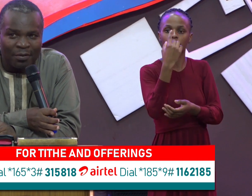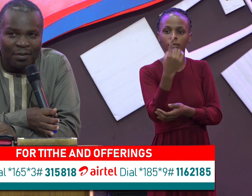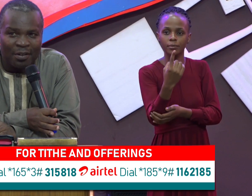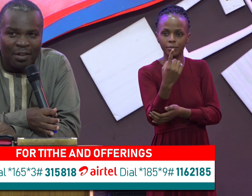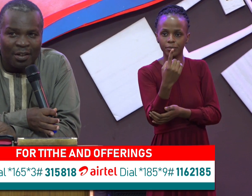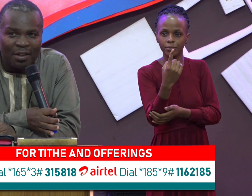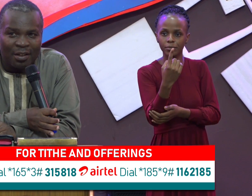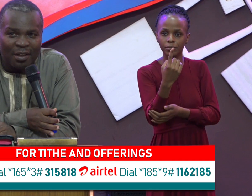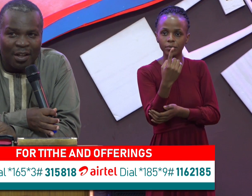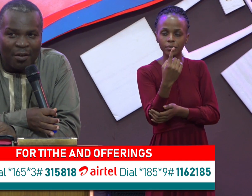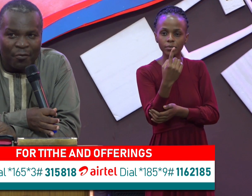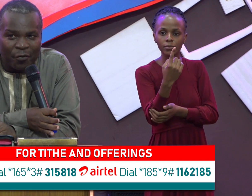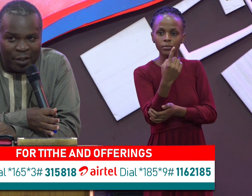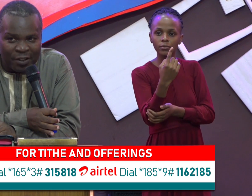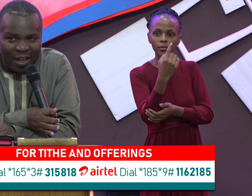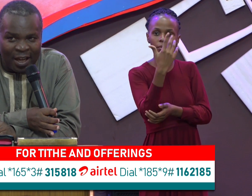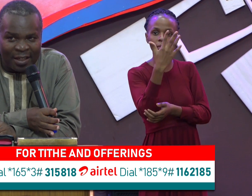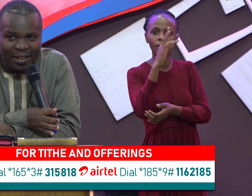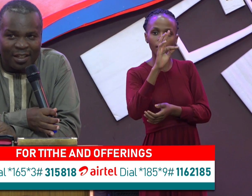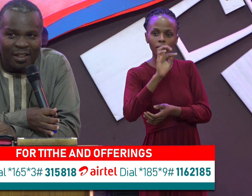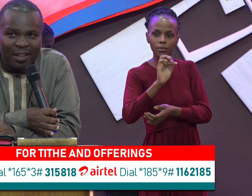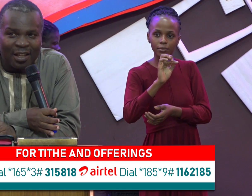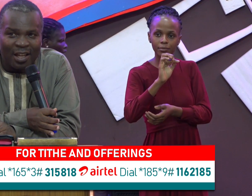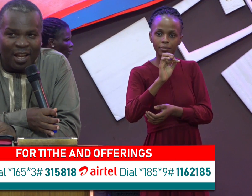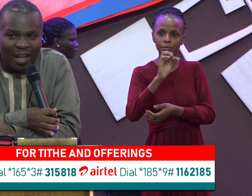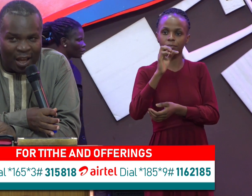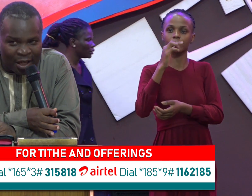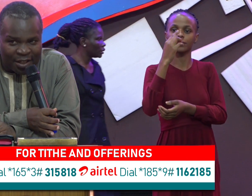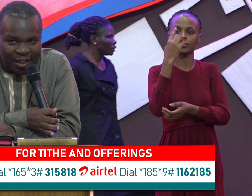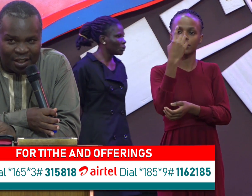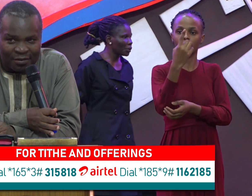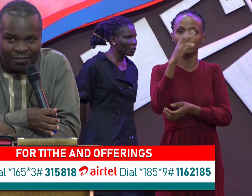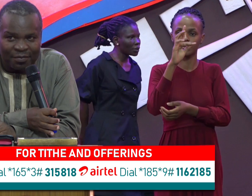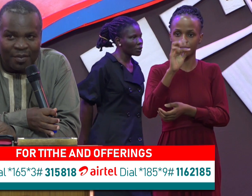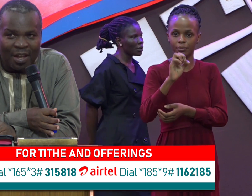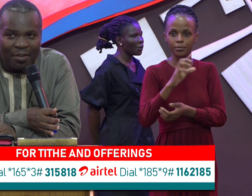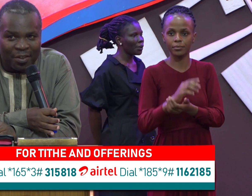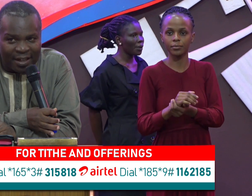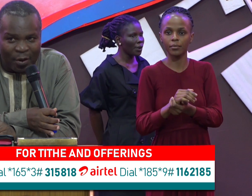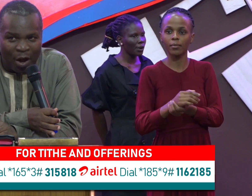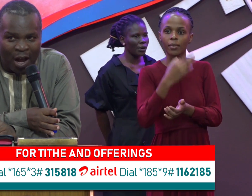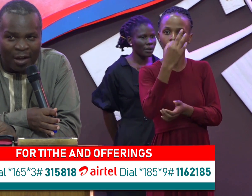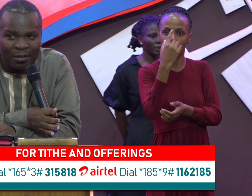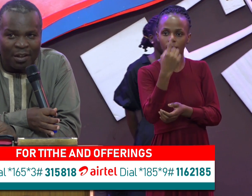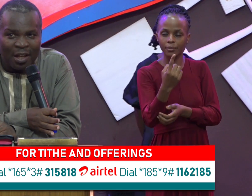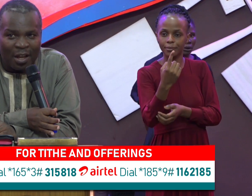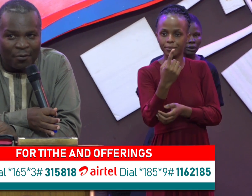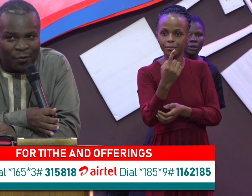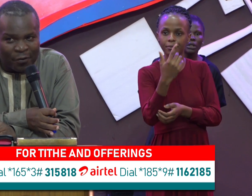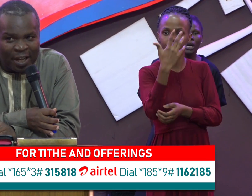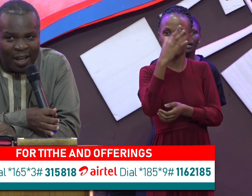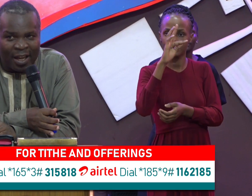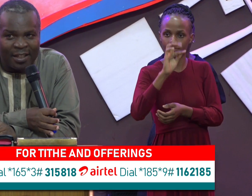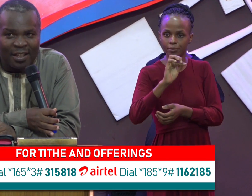31. Is asatu mwemu. 58. Atano munana. 18. Kumina munana. 31. Asatu